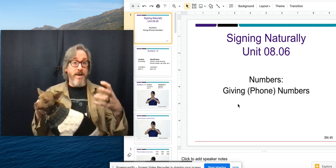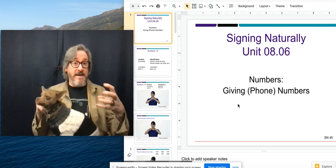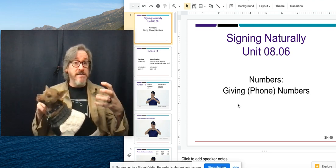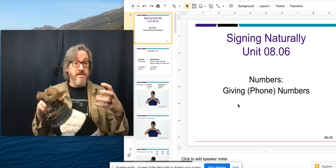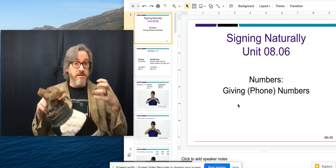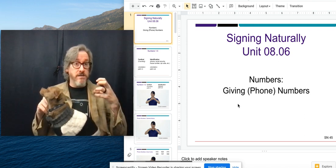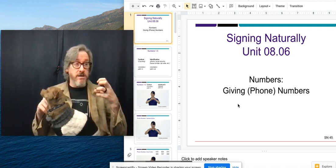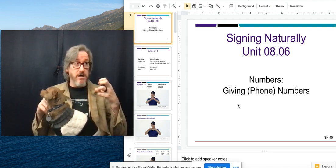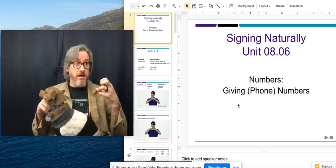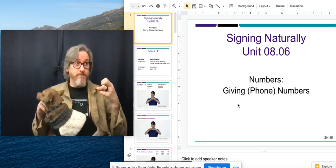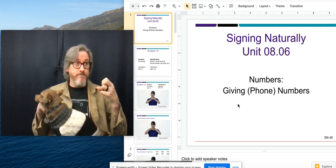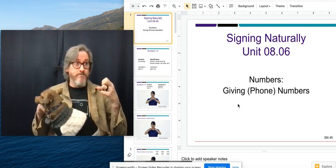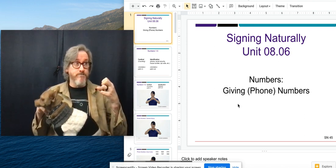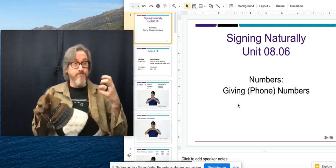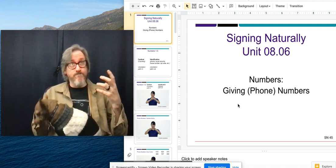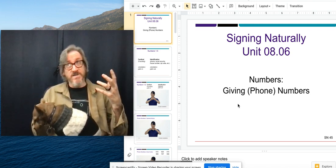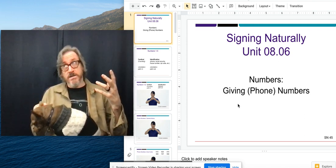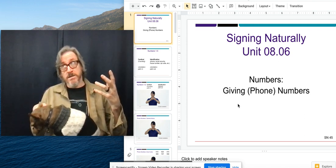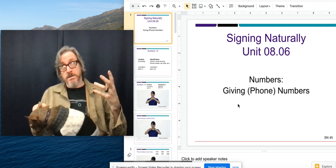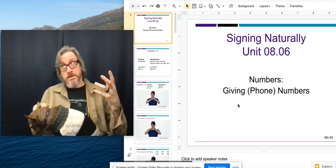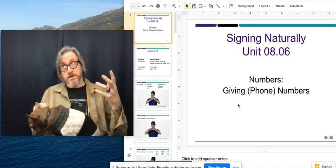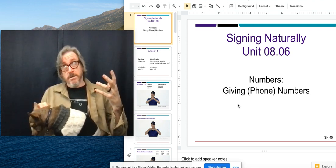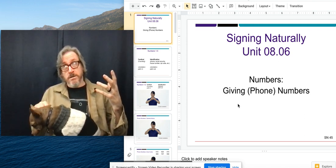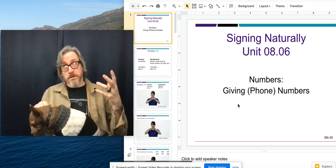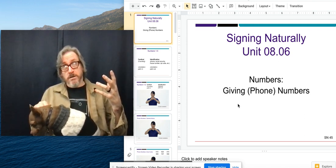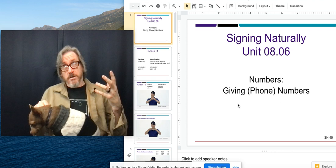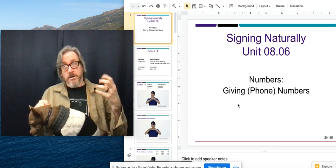the base um,